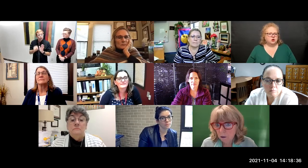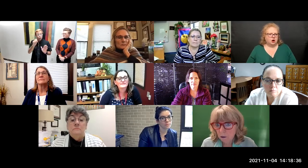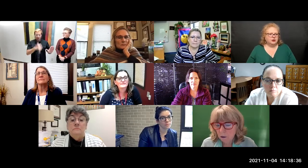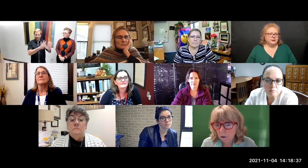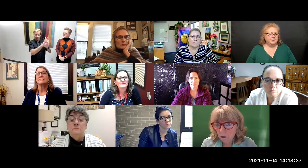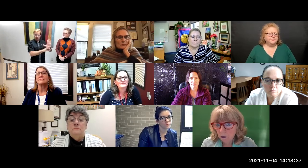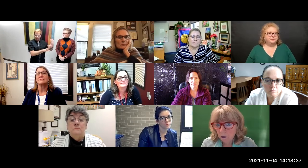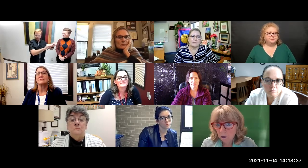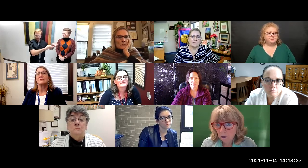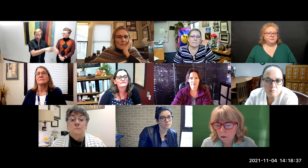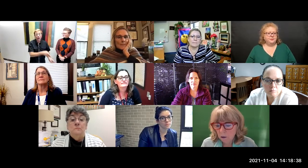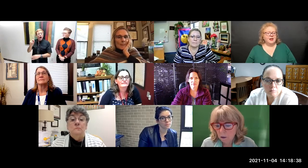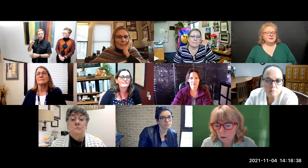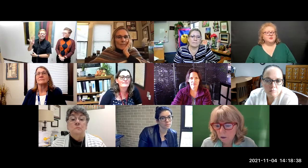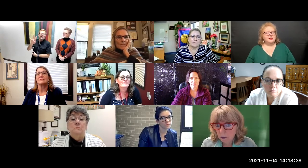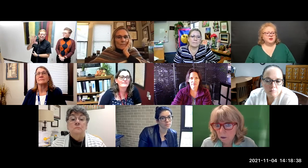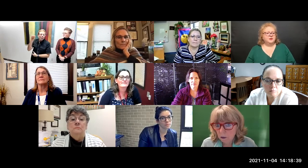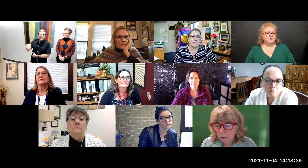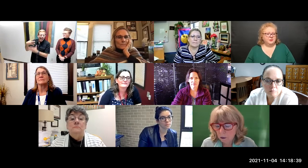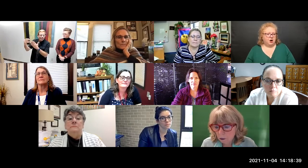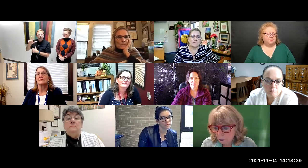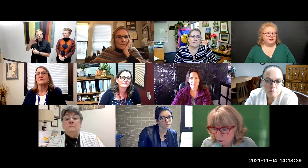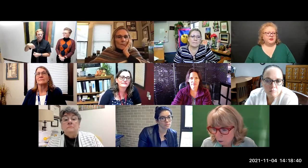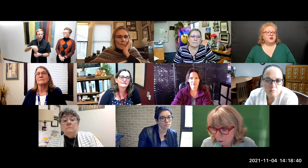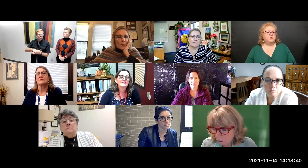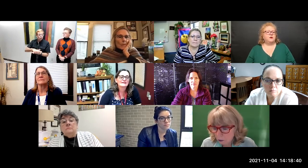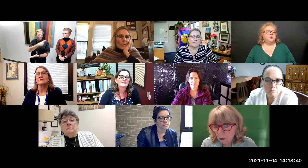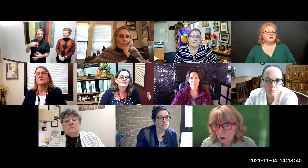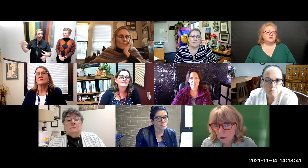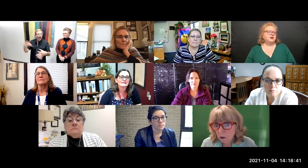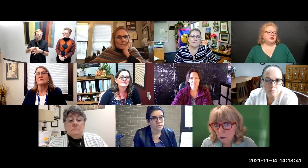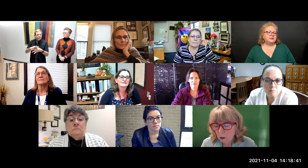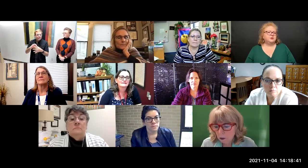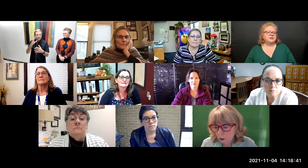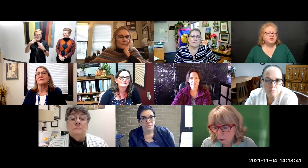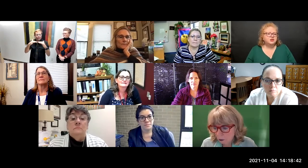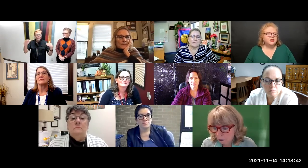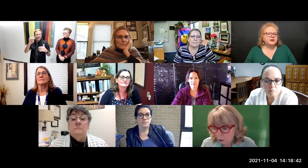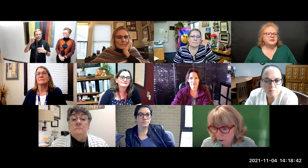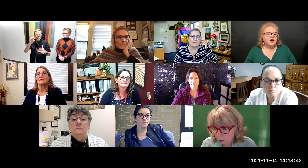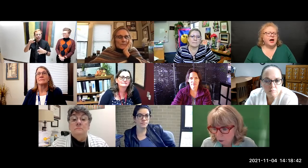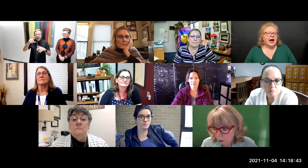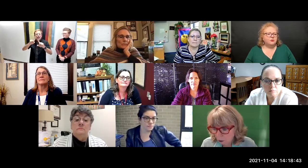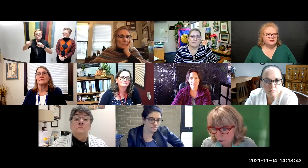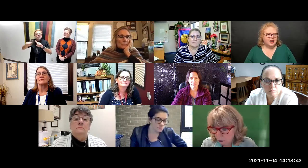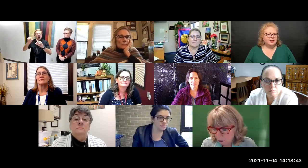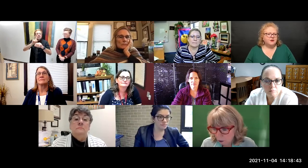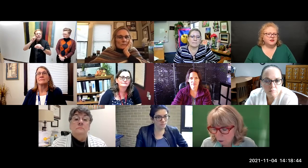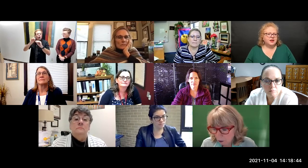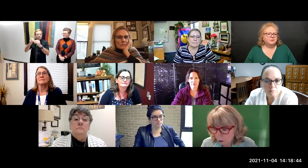strong. And so that's here in Fremont. But then, of course, there is the percentage that is outside of the